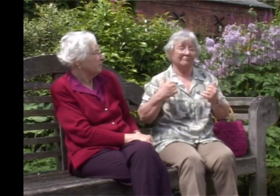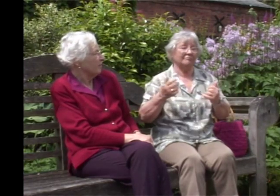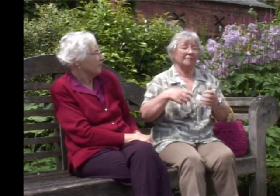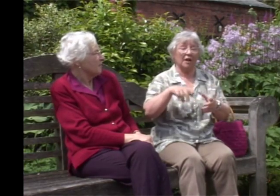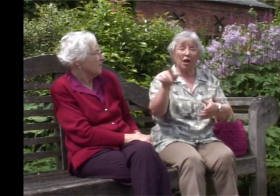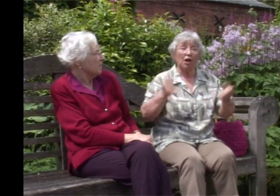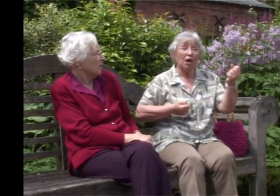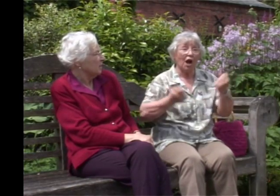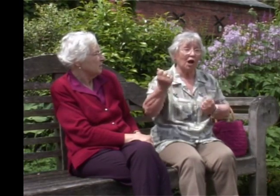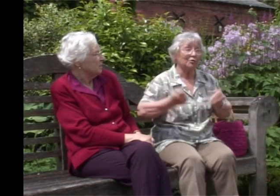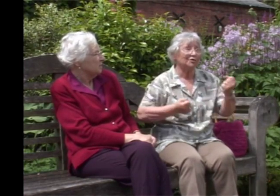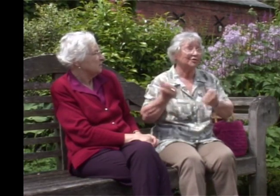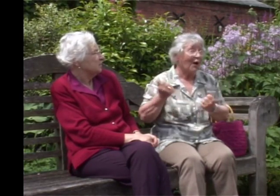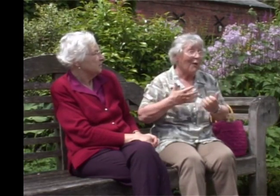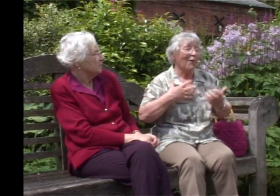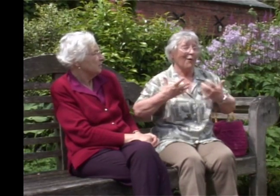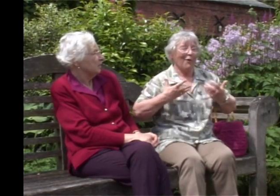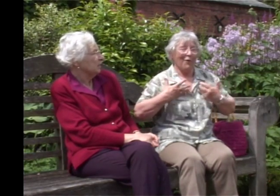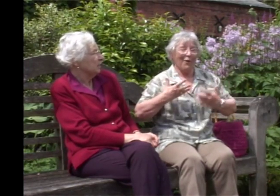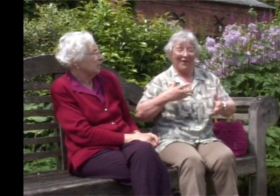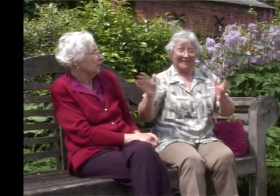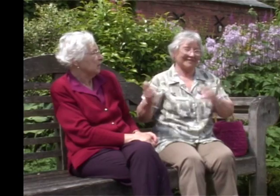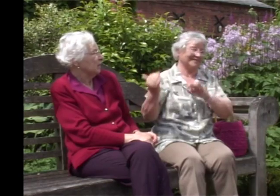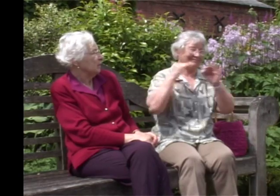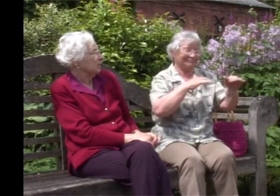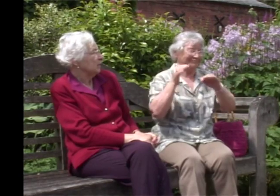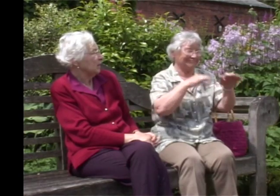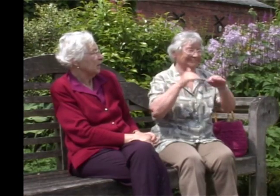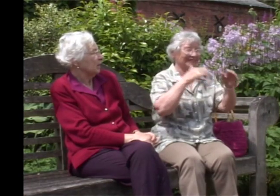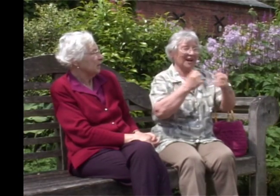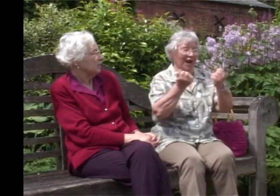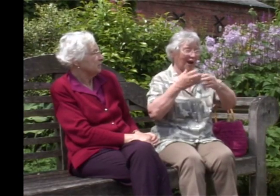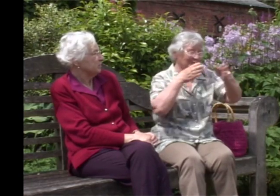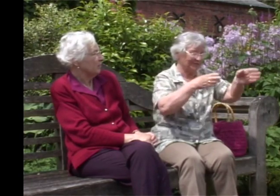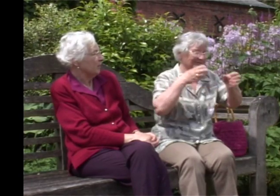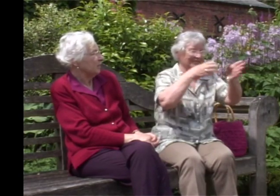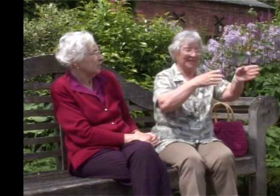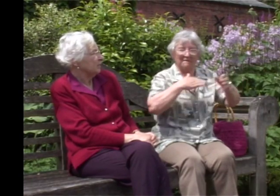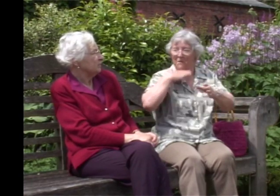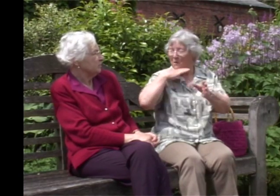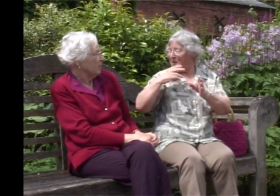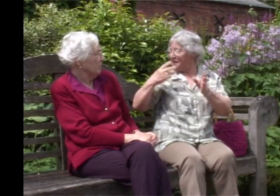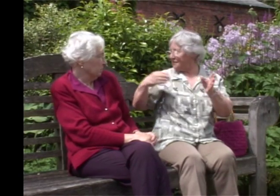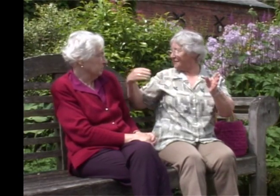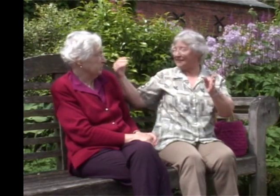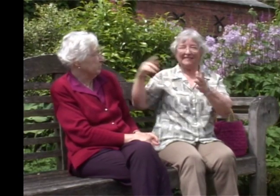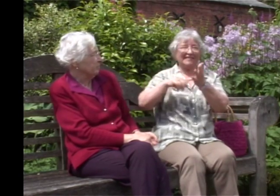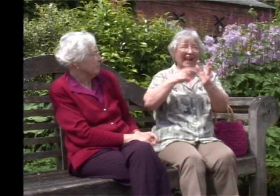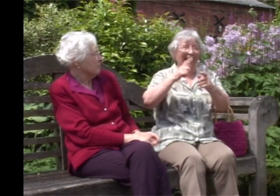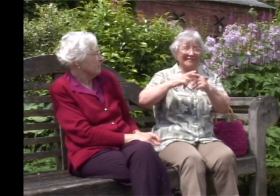The teacher told us we'd be going out on a coach trip, and excitedly we all piled onto the coaches. And the coaches were full. You looked behind and all